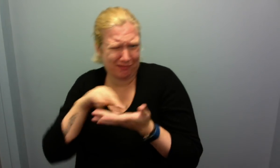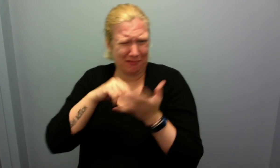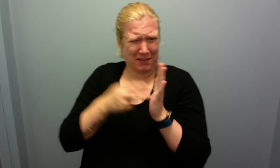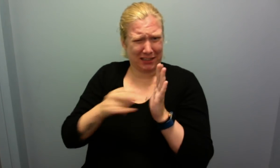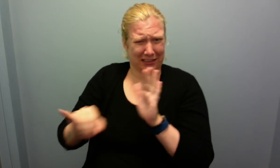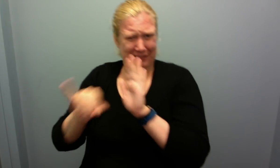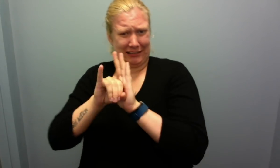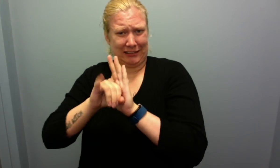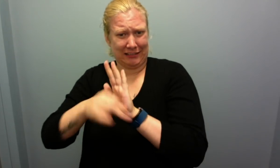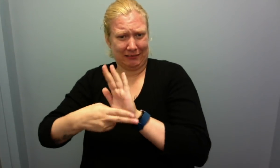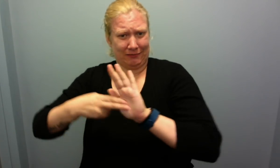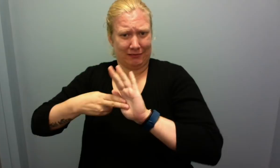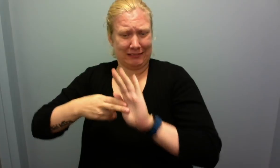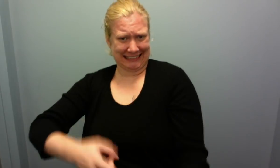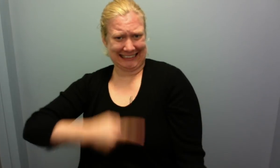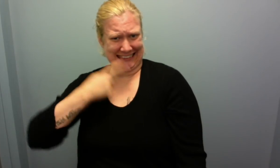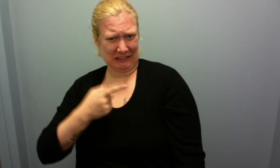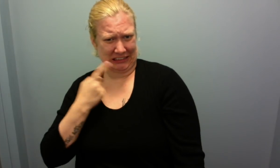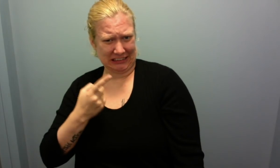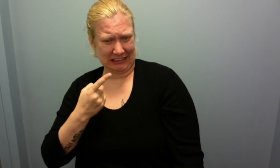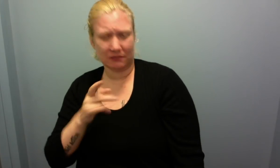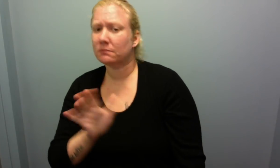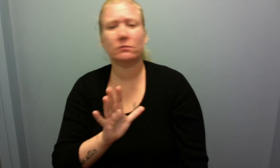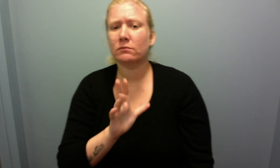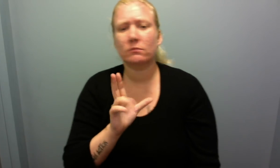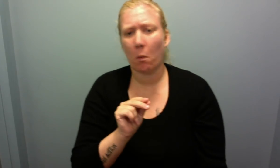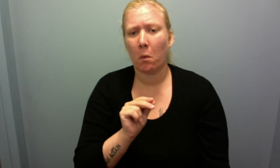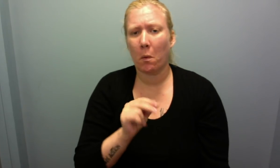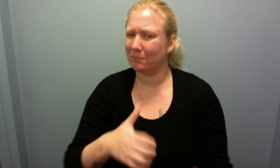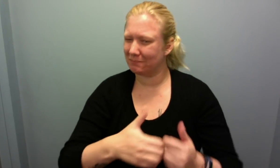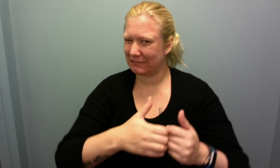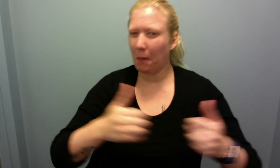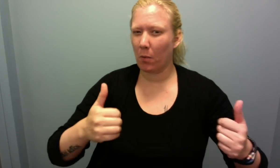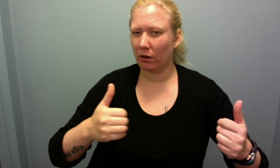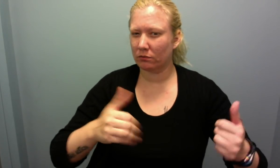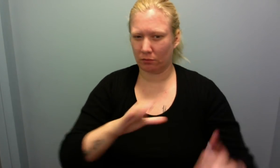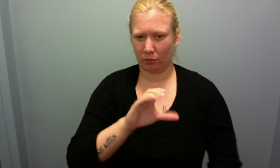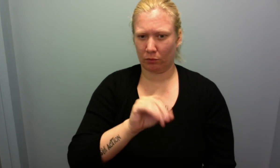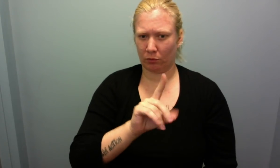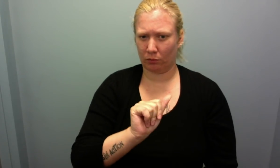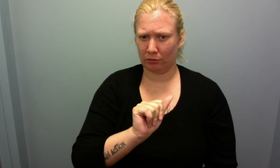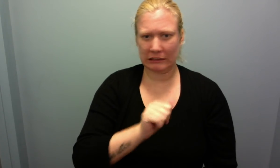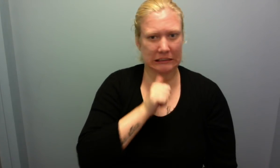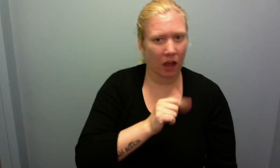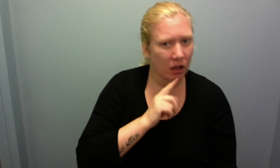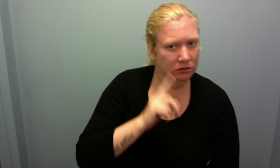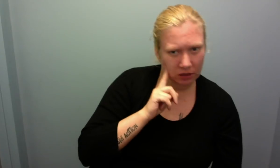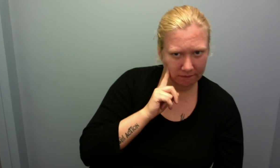can hear some things, but does that mean that they accept that as their identity, that they're a hearing person? No.